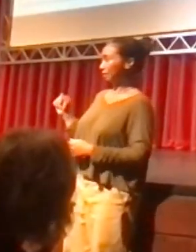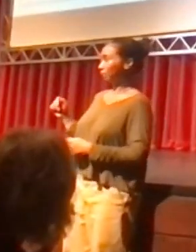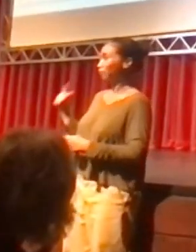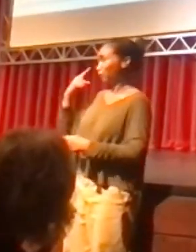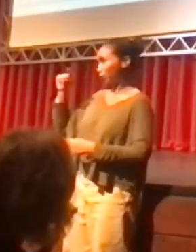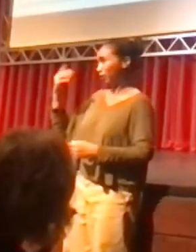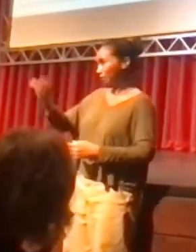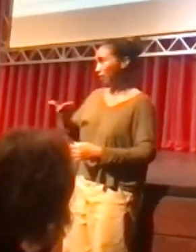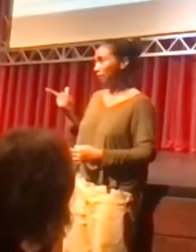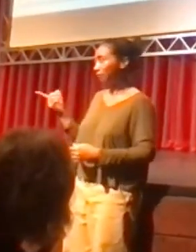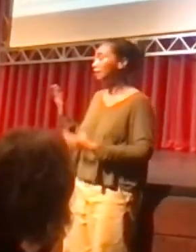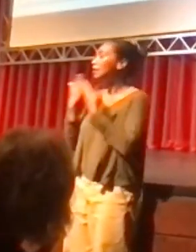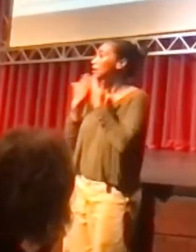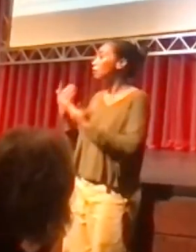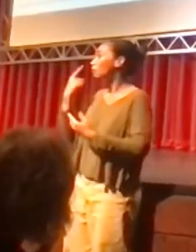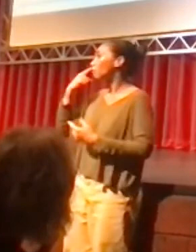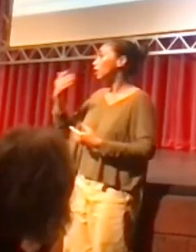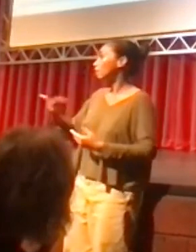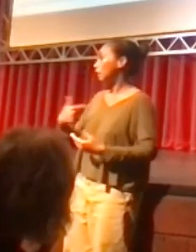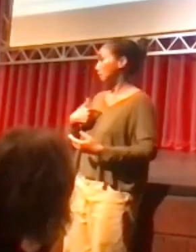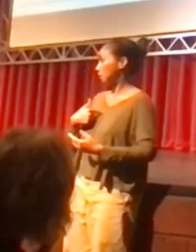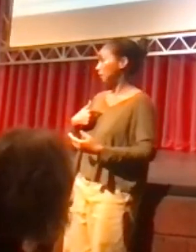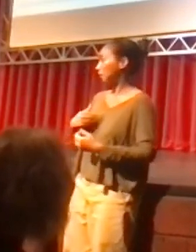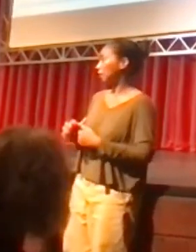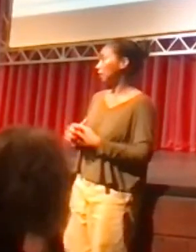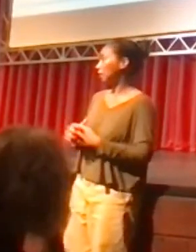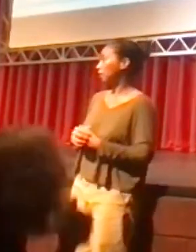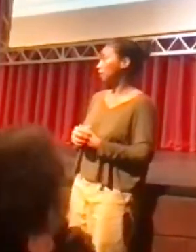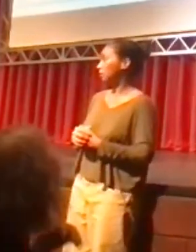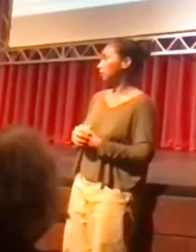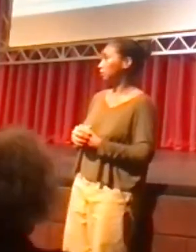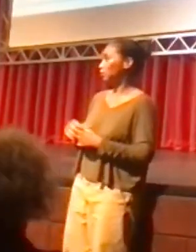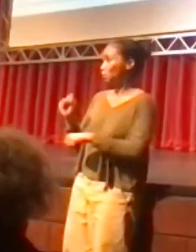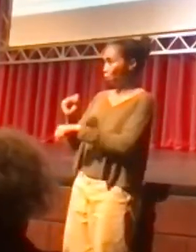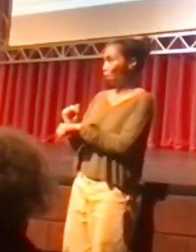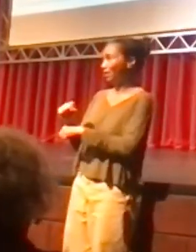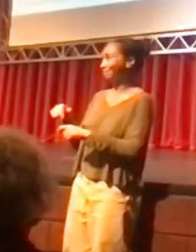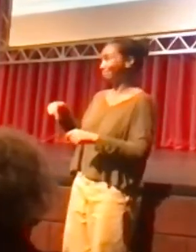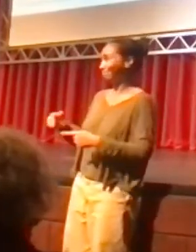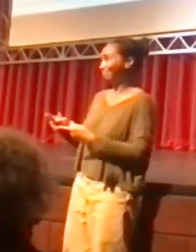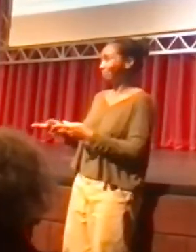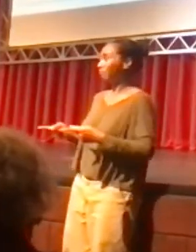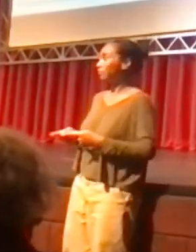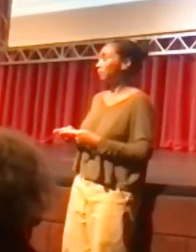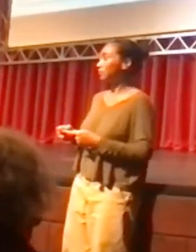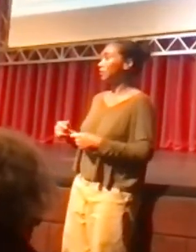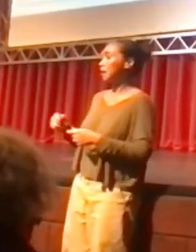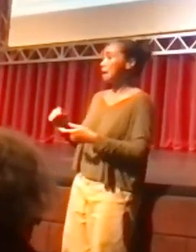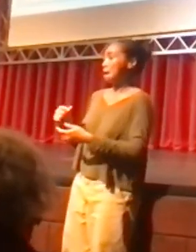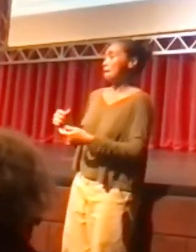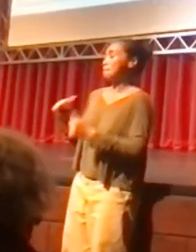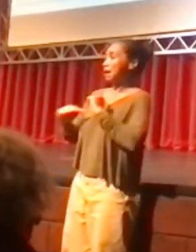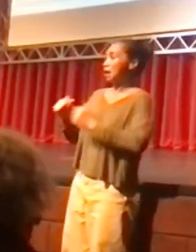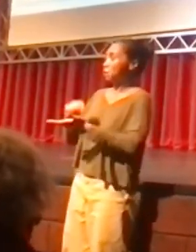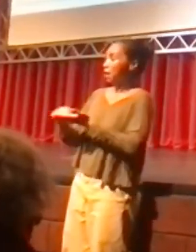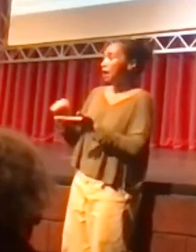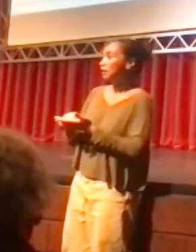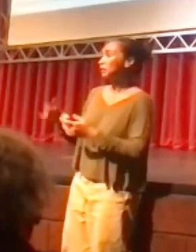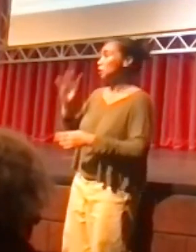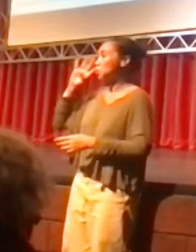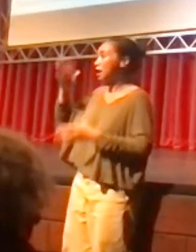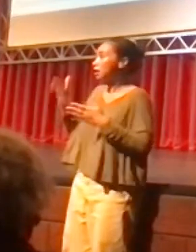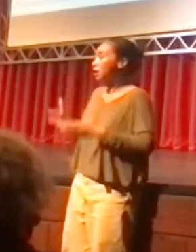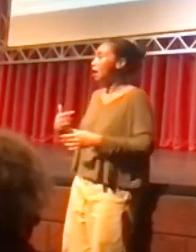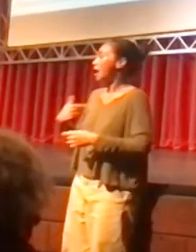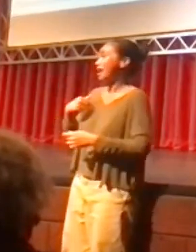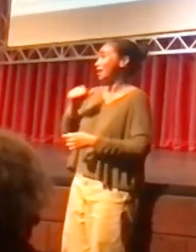me. Thank you for inviting me to work on these plays. As a playwright and as a creator, I